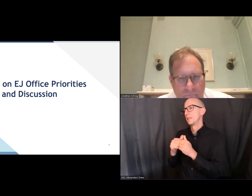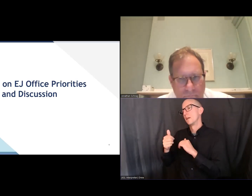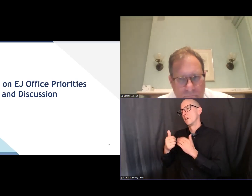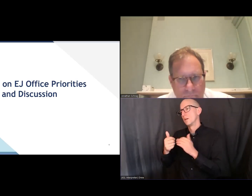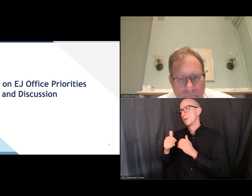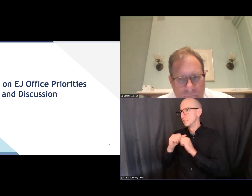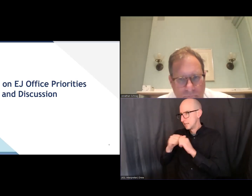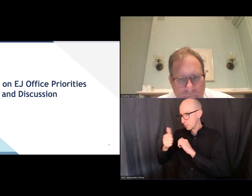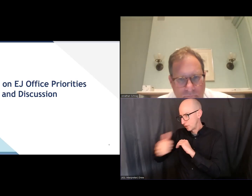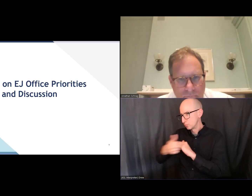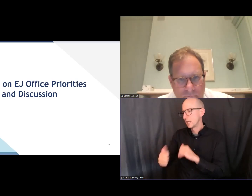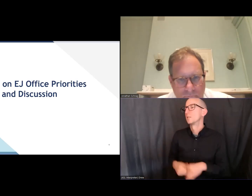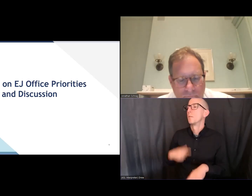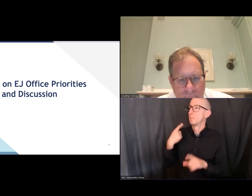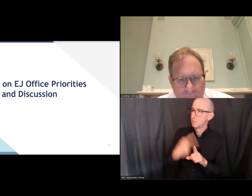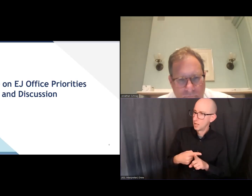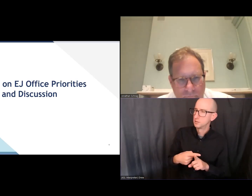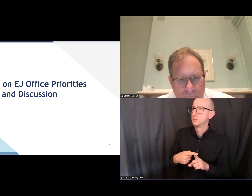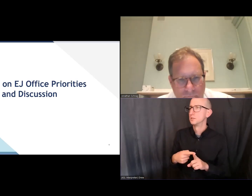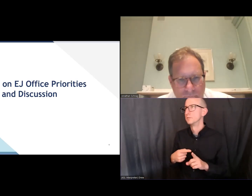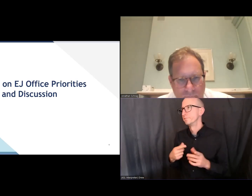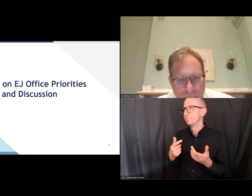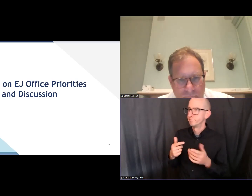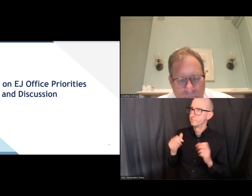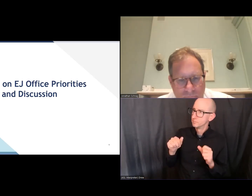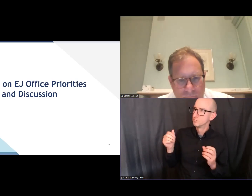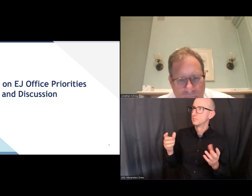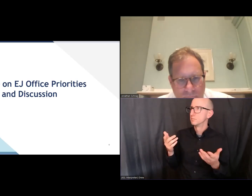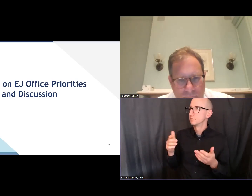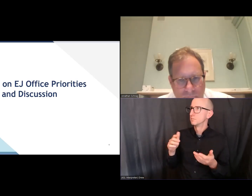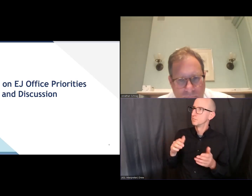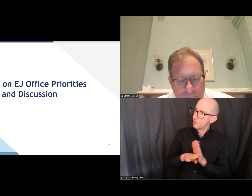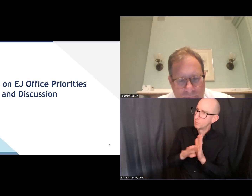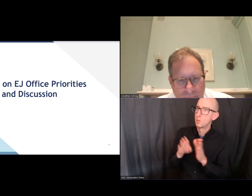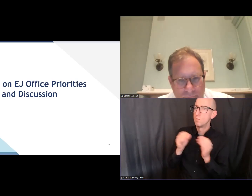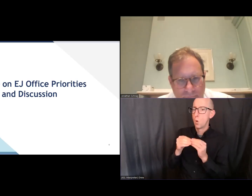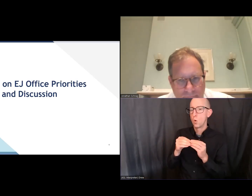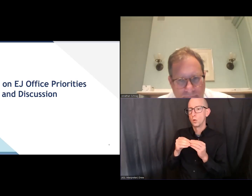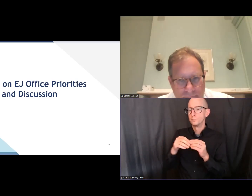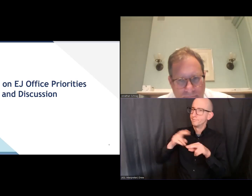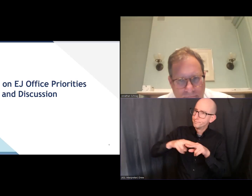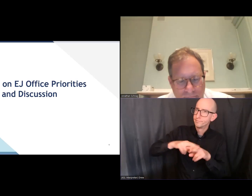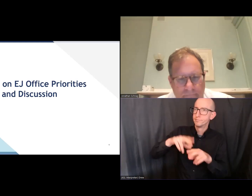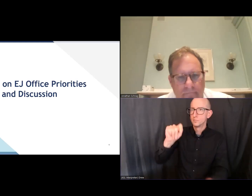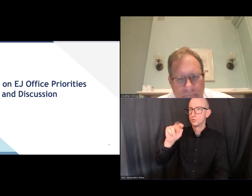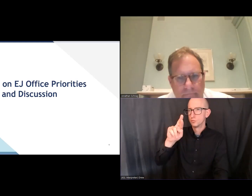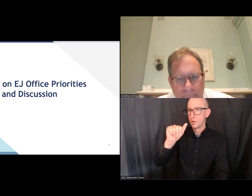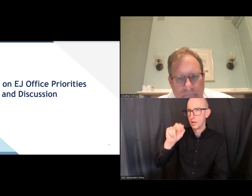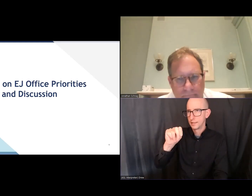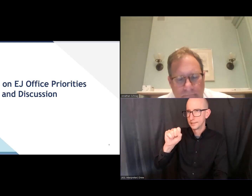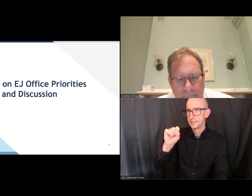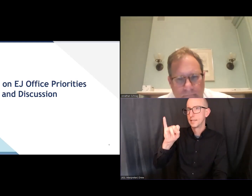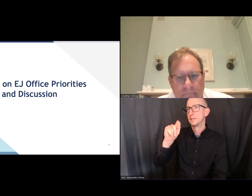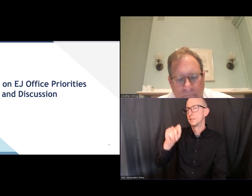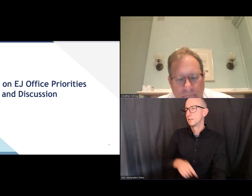the potential for, you know, more transit and trails, bike